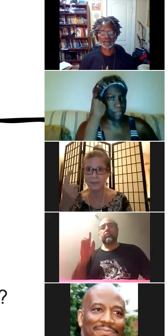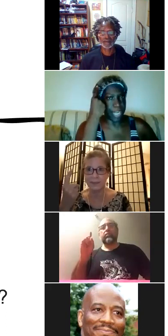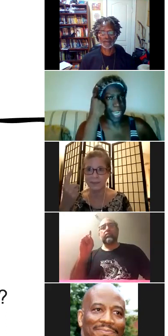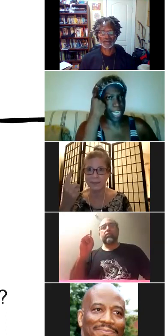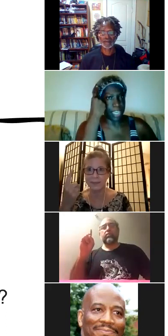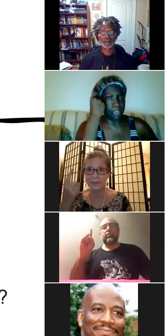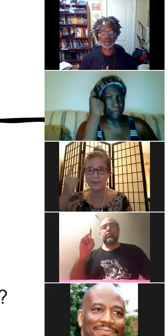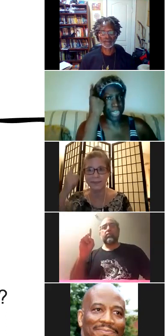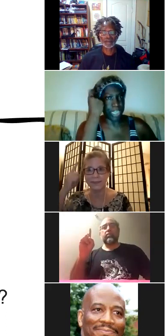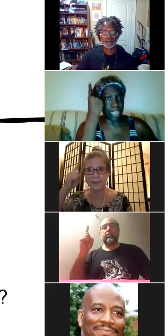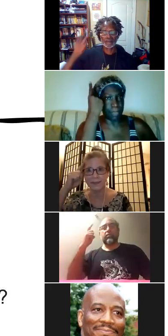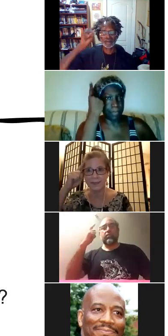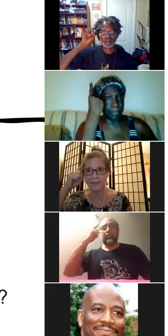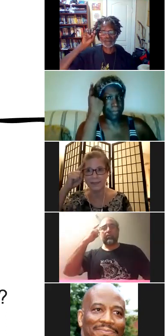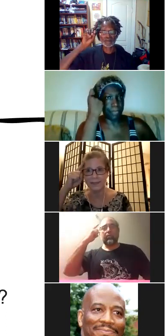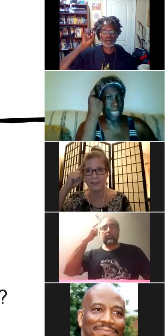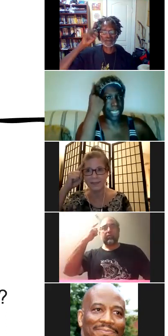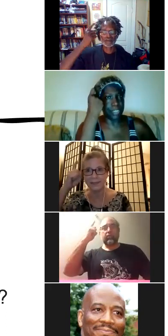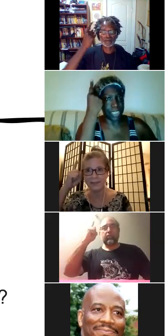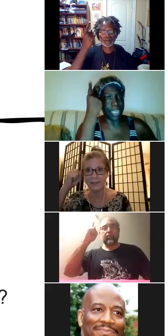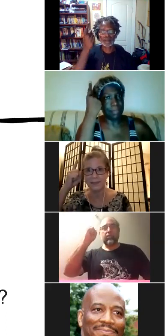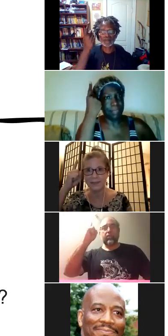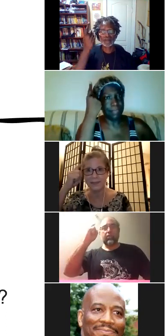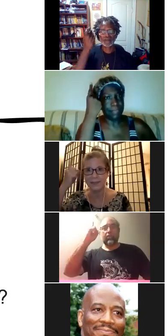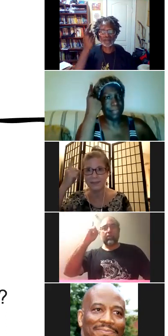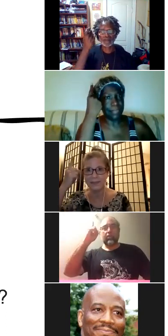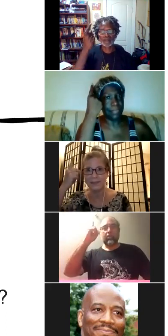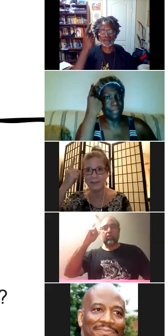side of your head, and flick up. I understand.